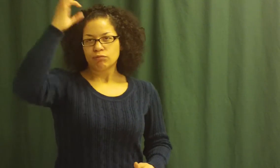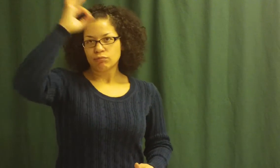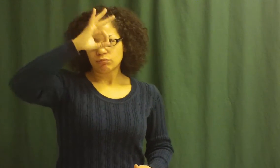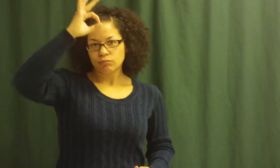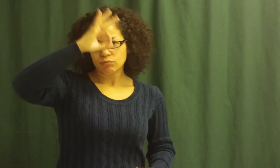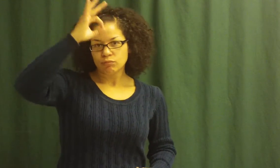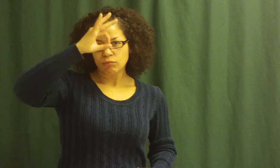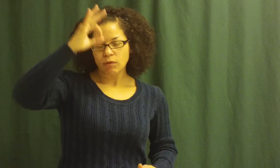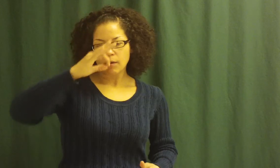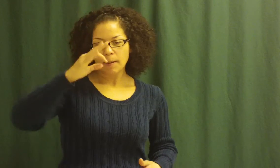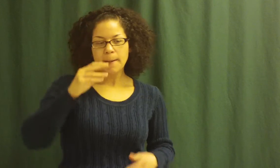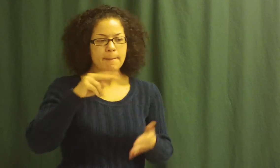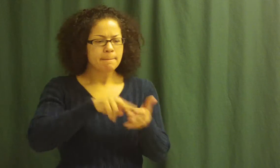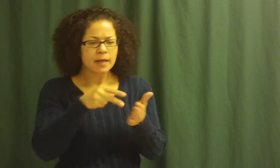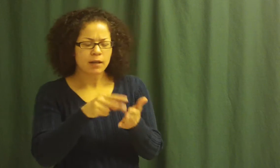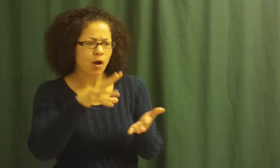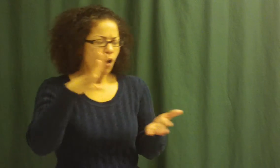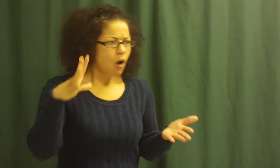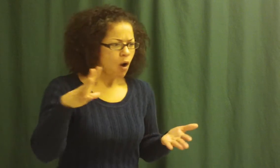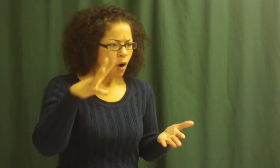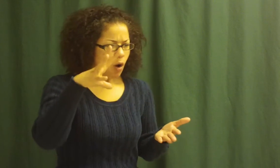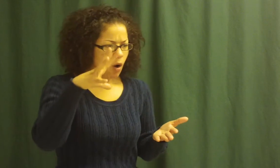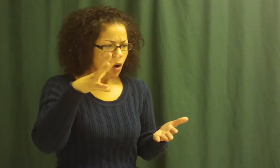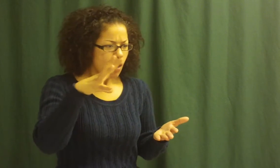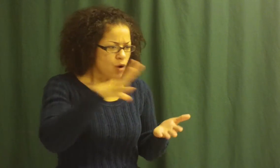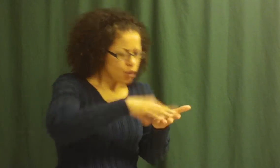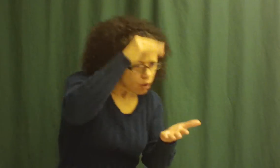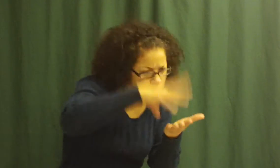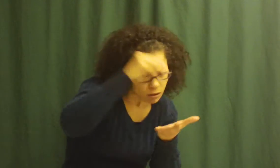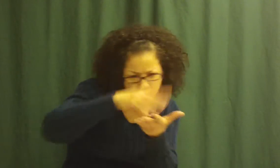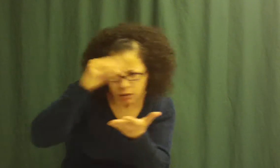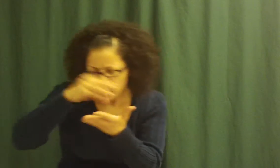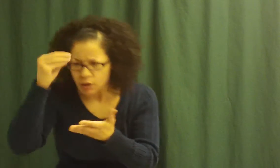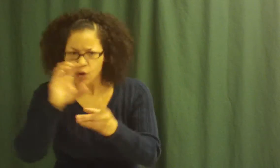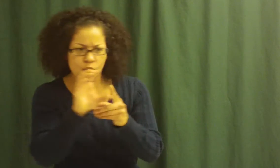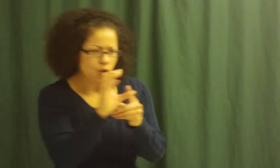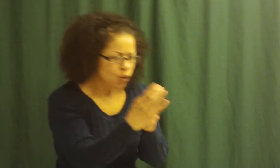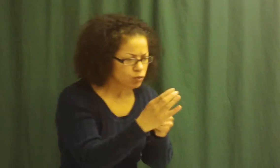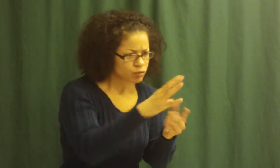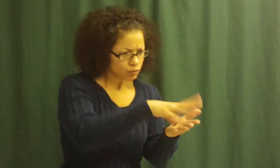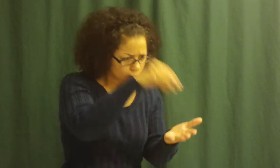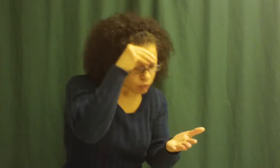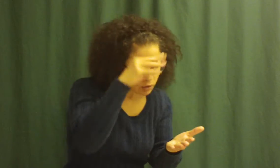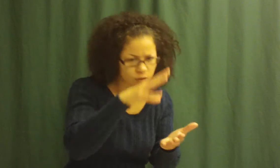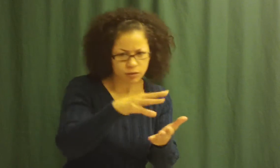upon which everything is learned, including cultural norms.